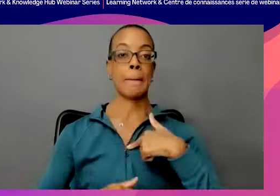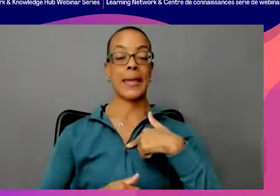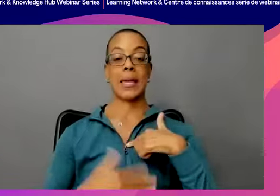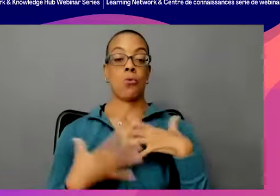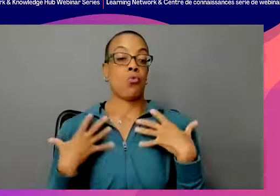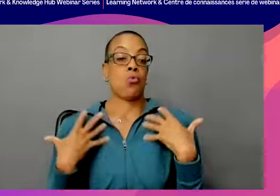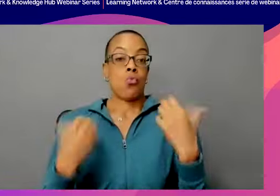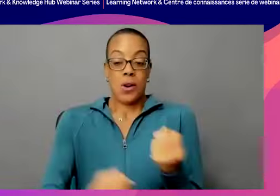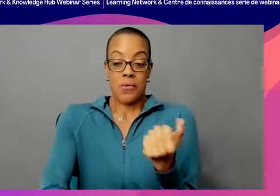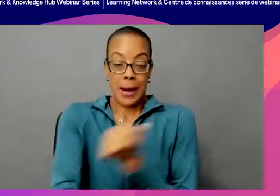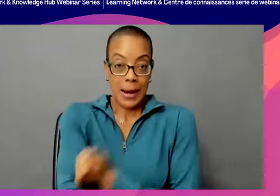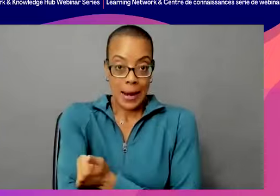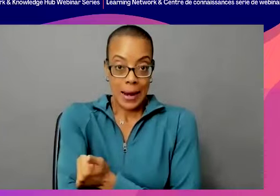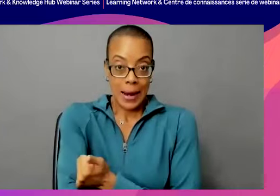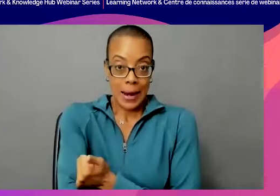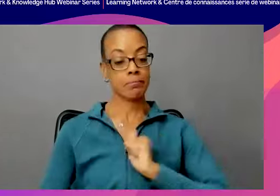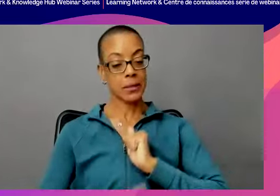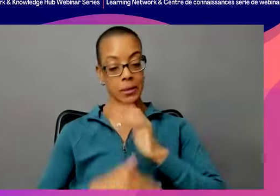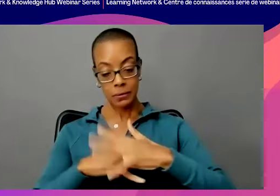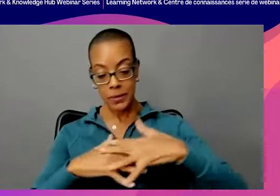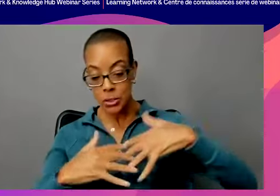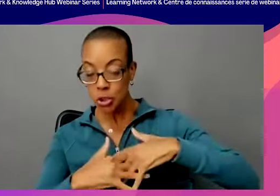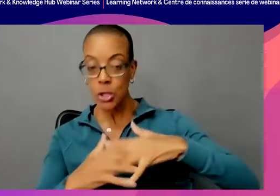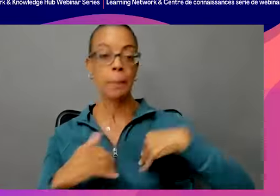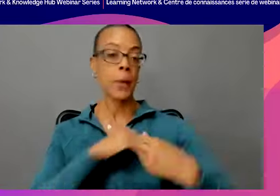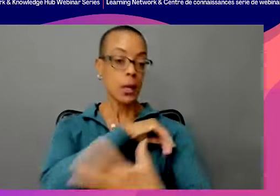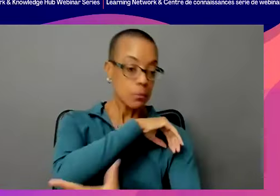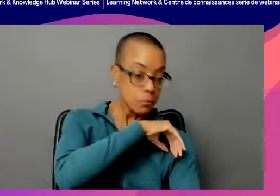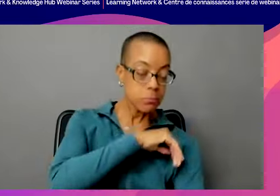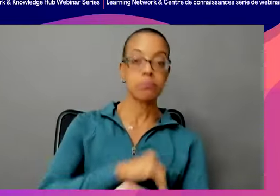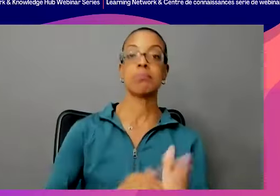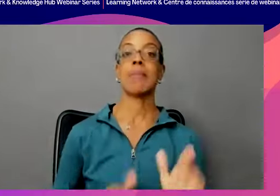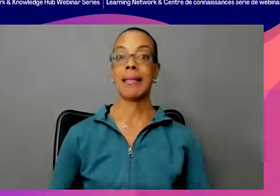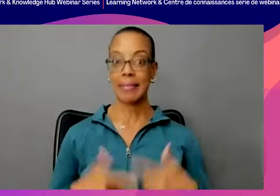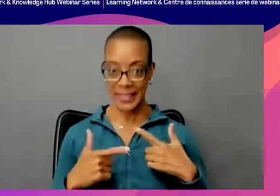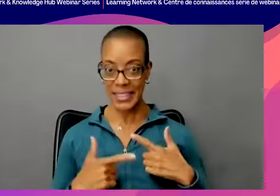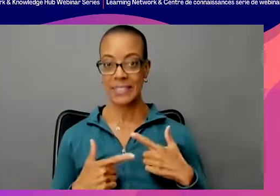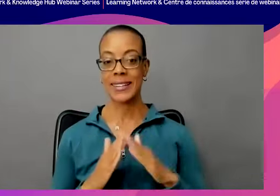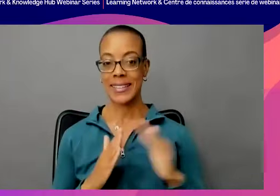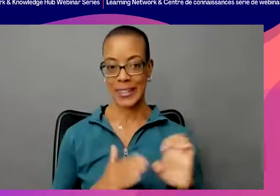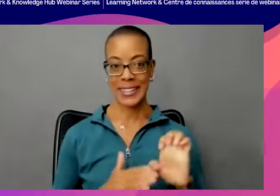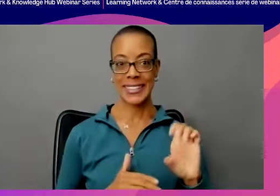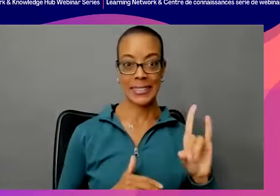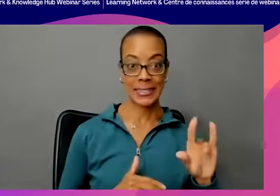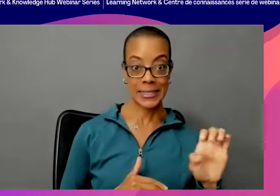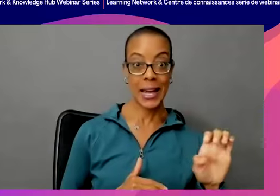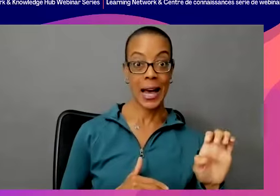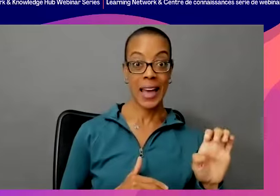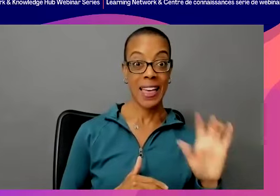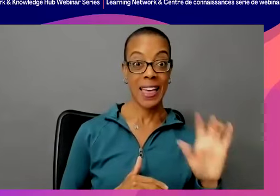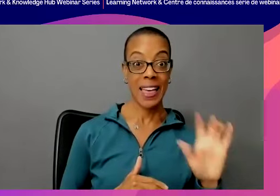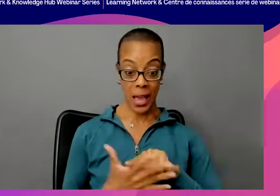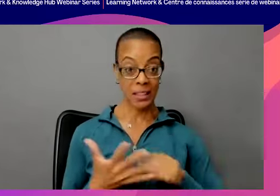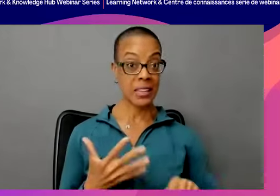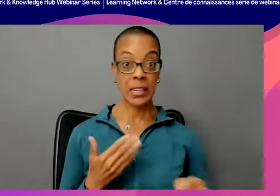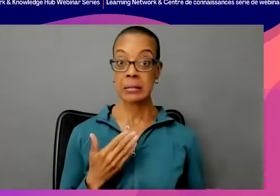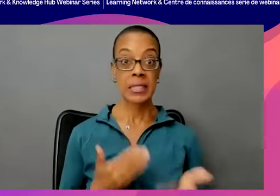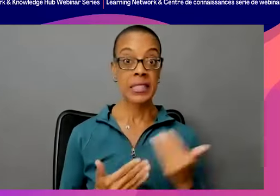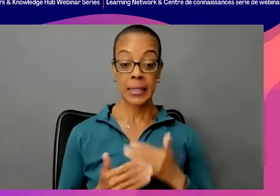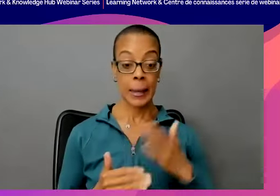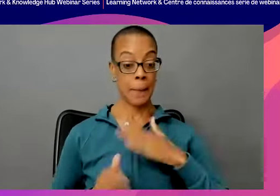I live in the downtown East Side and I have poverty. Apparently, that's enough to have my children took away, even though I haven't